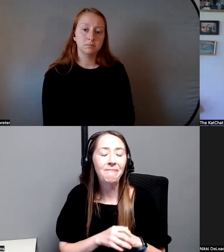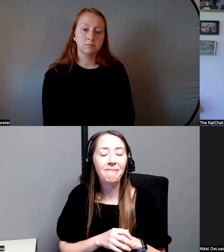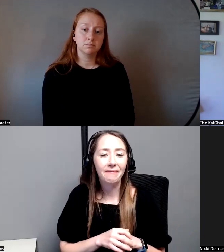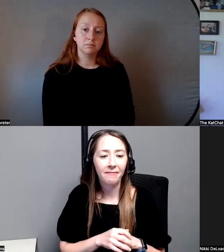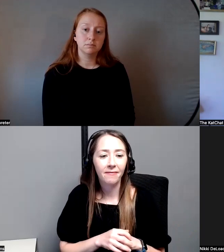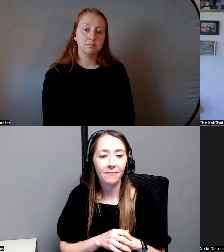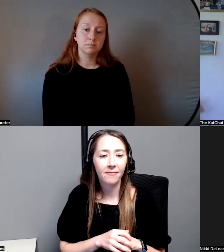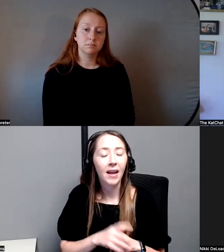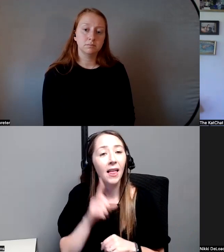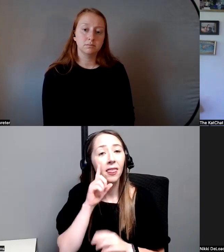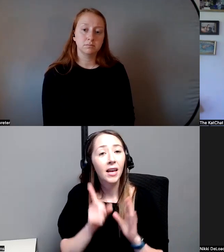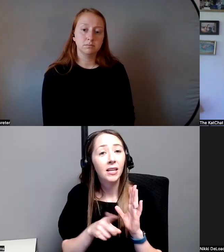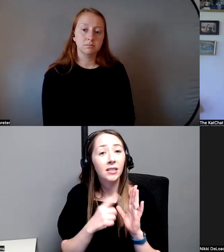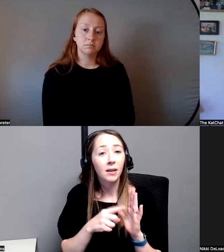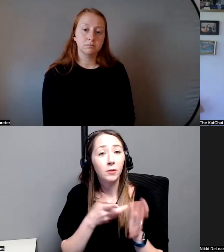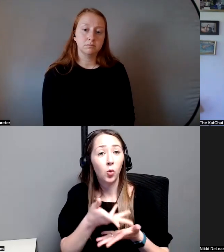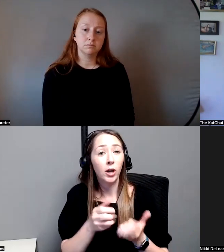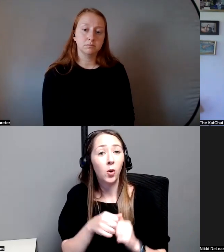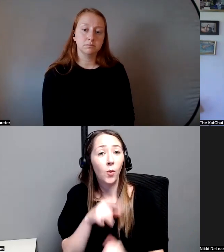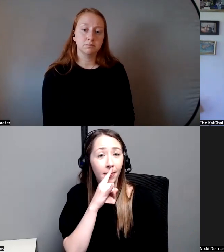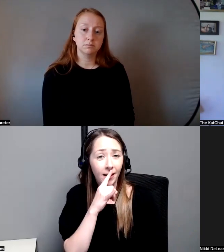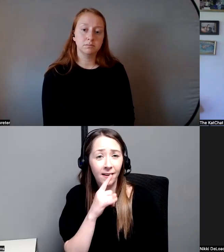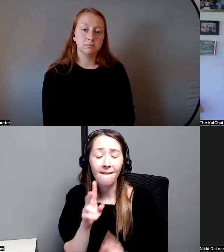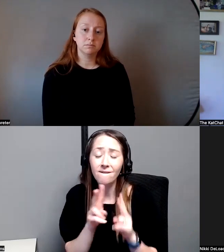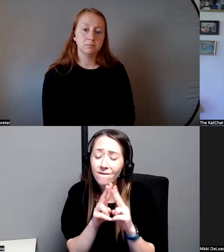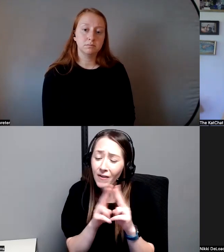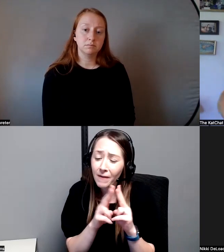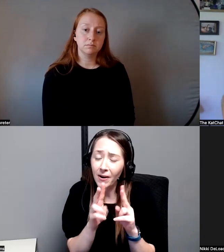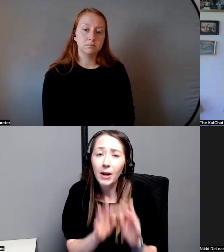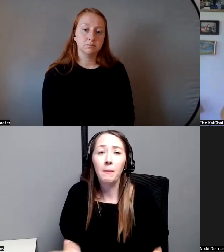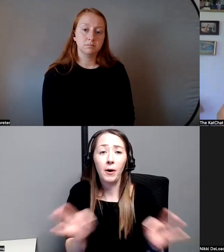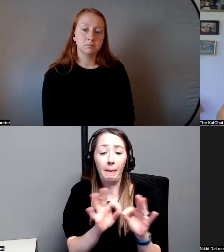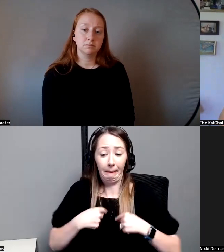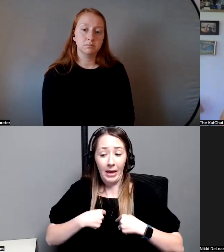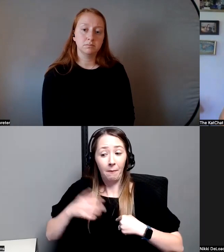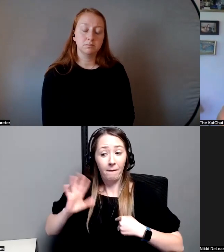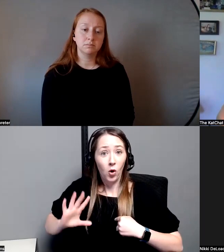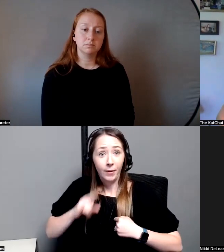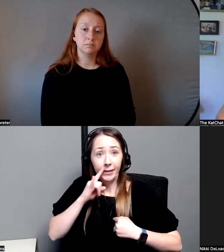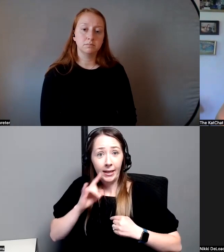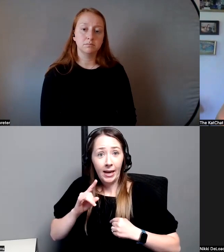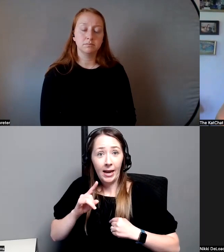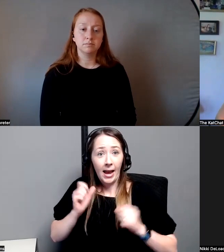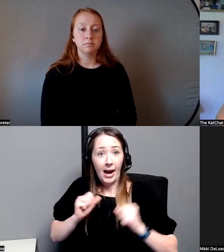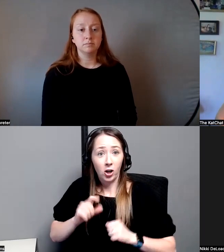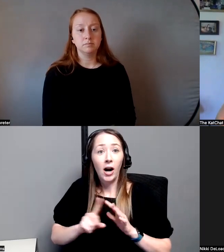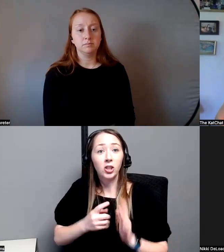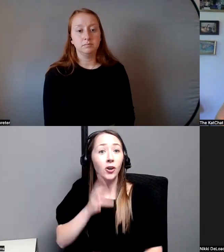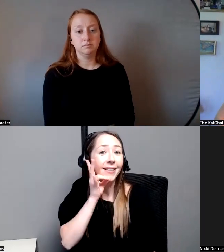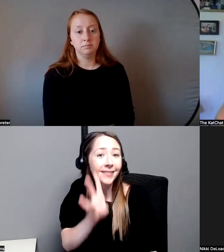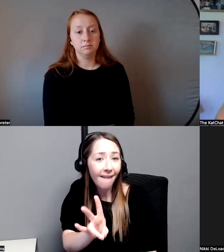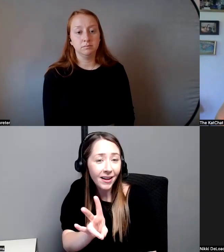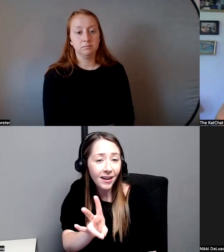you're working with kids, it's really important, because I was a kid actor. I started when I was like 7 years old.